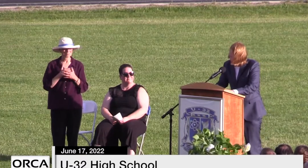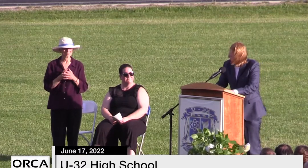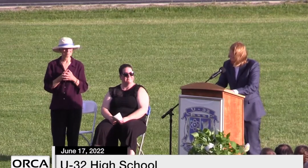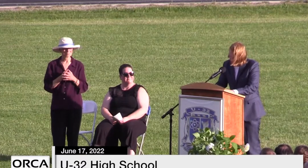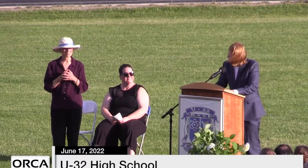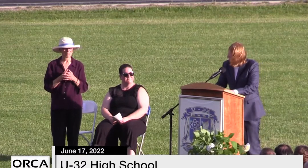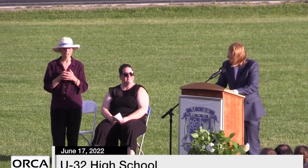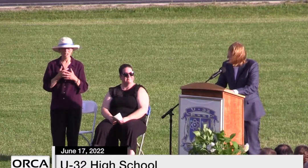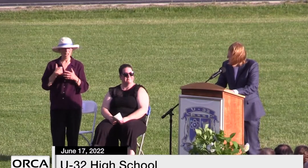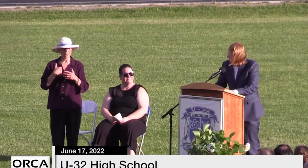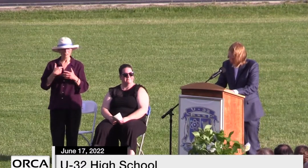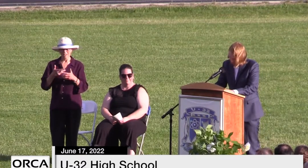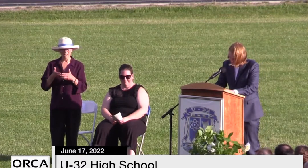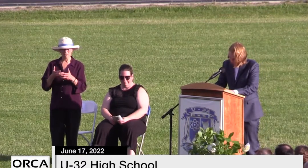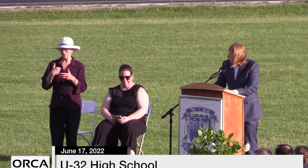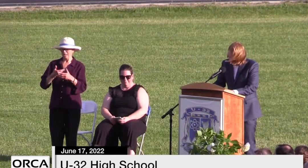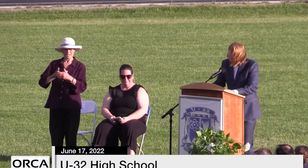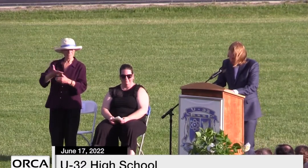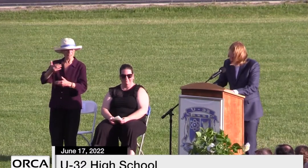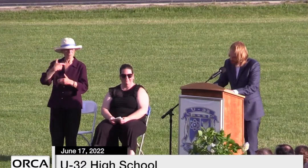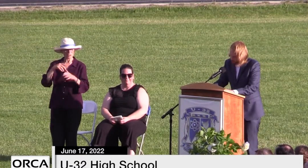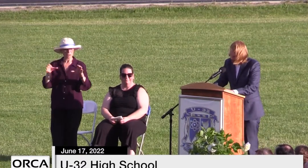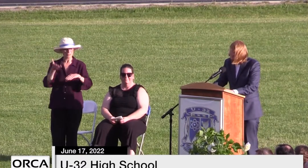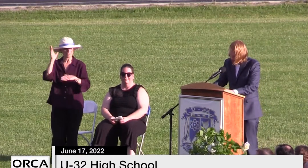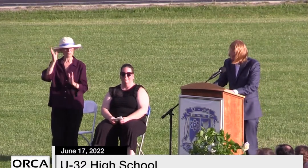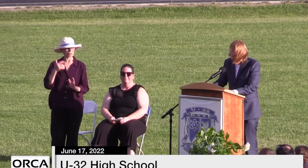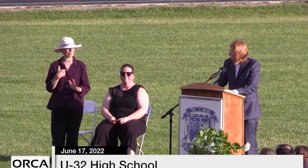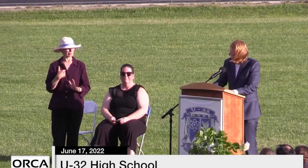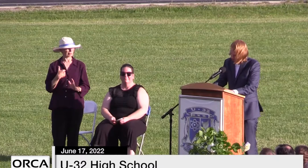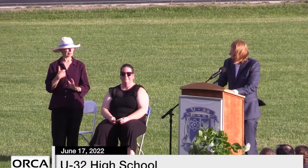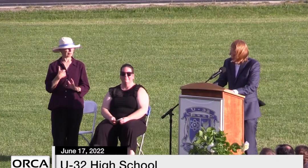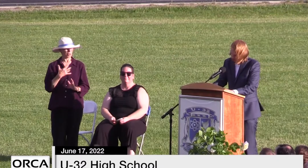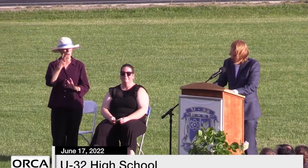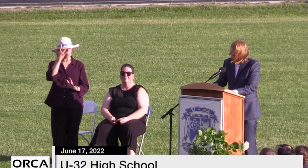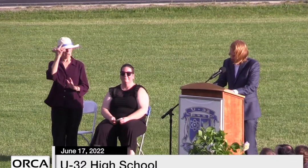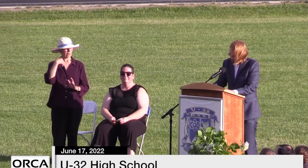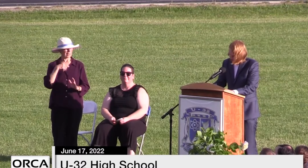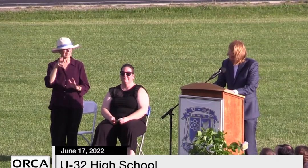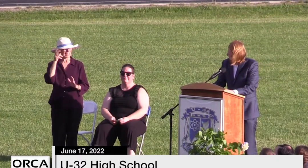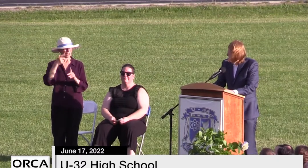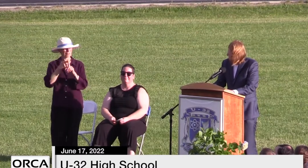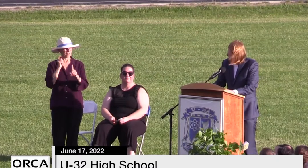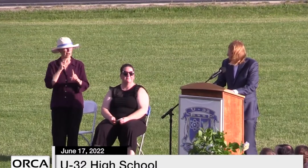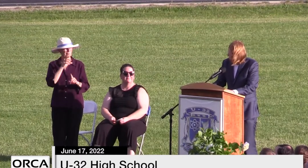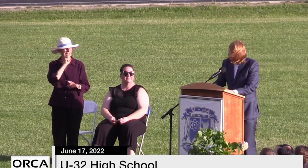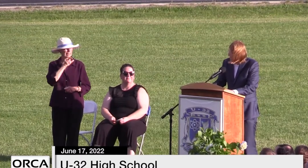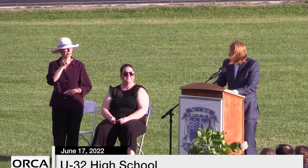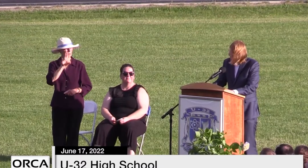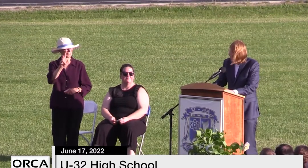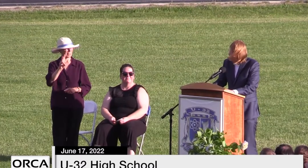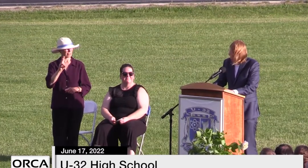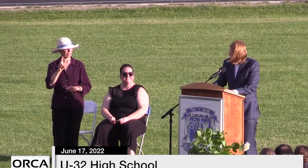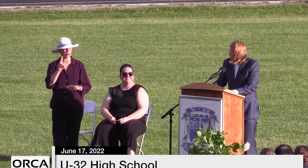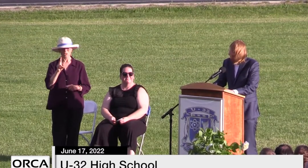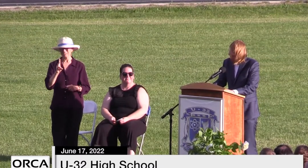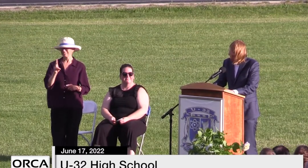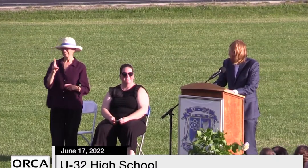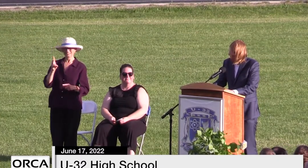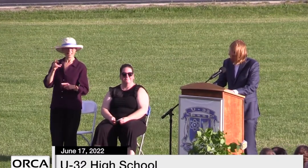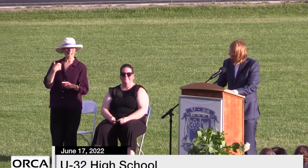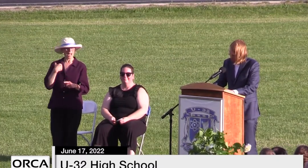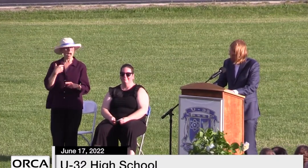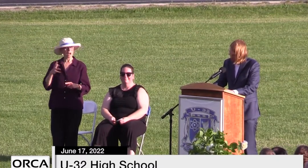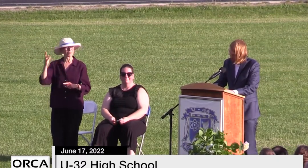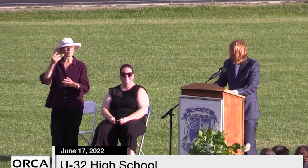When I got asked to do this speech, I instantly thought, why do they want to hear from a speech from a 27-year-old? I was sitting at my own high